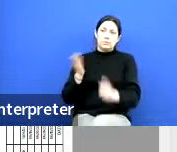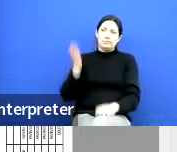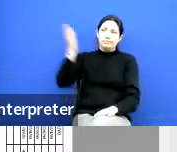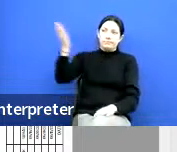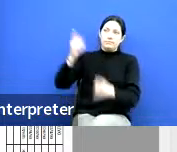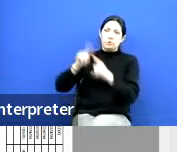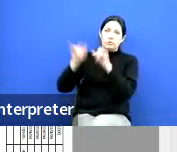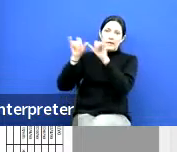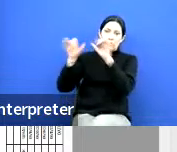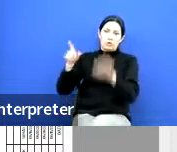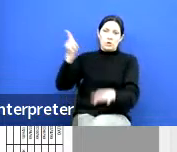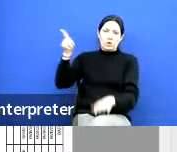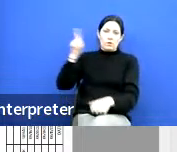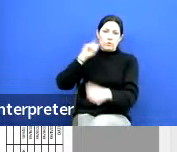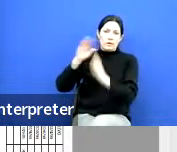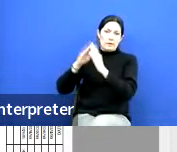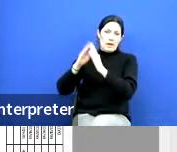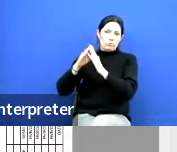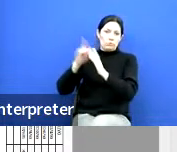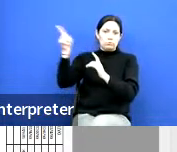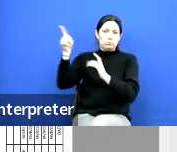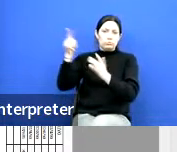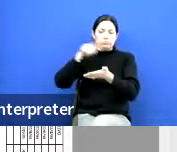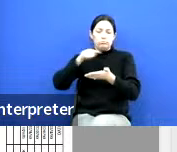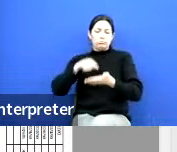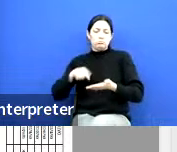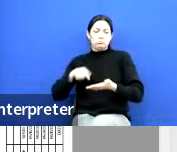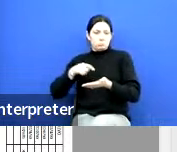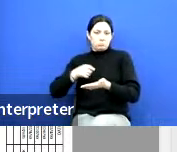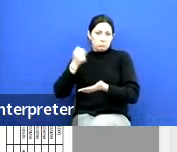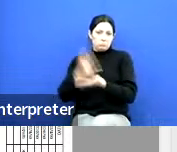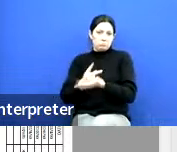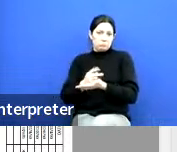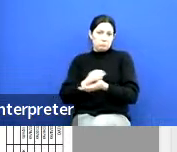engineer, and that